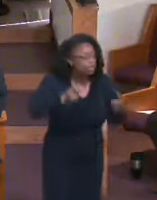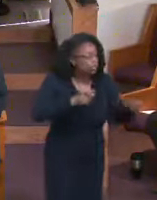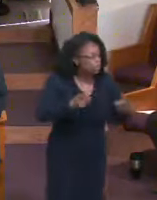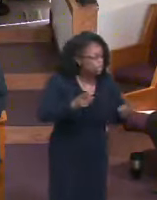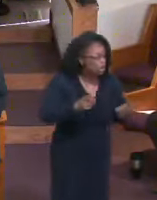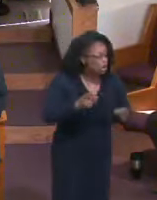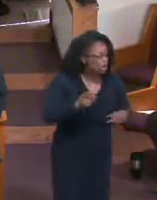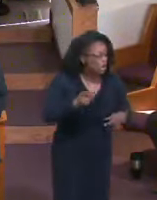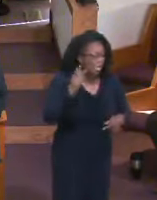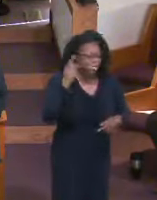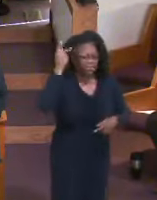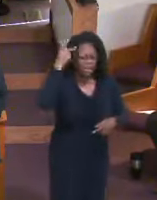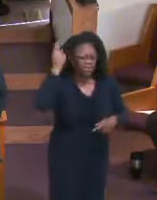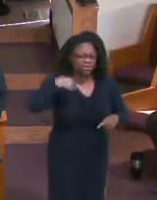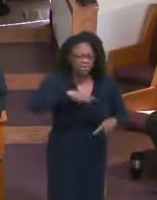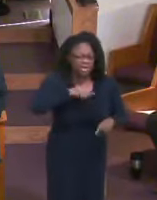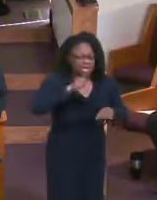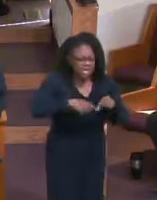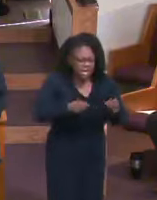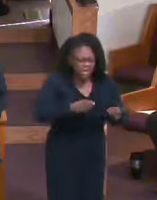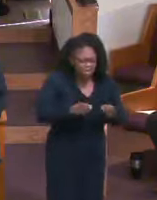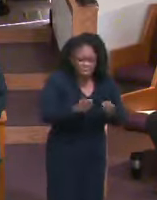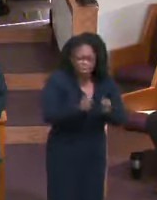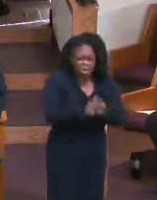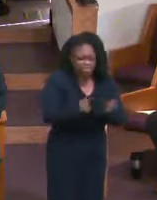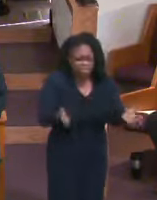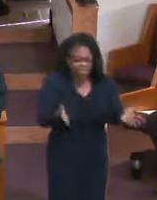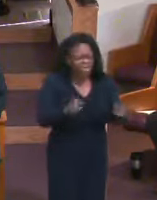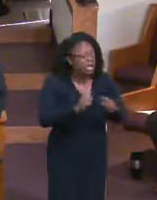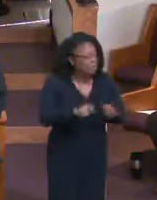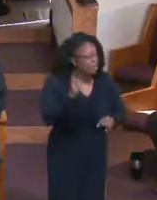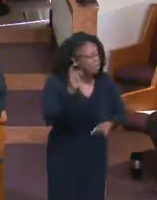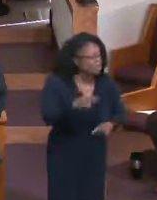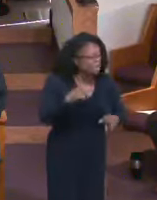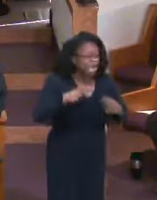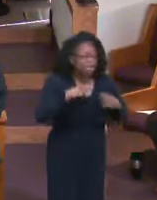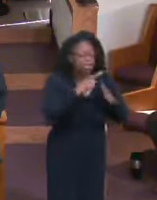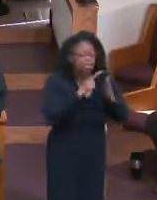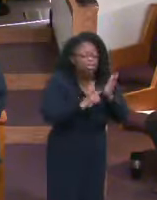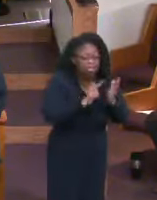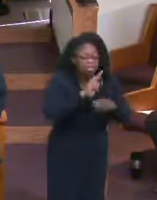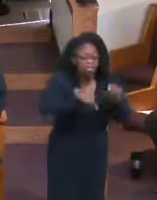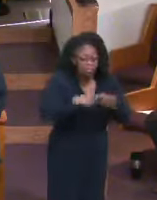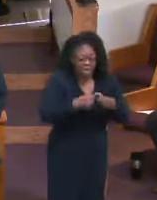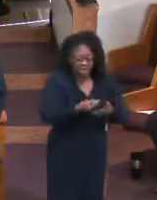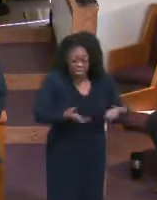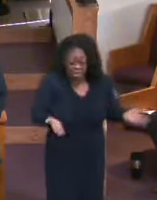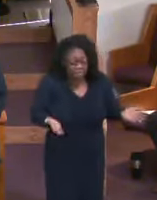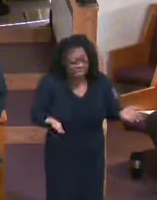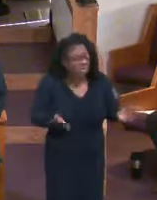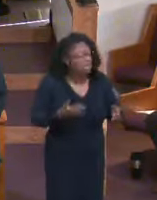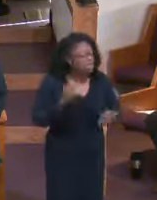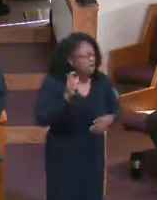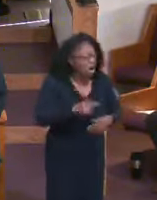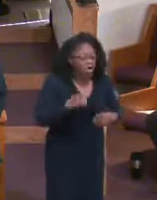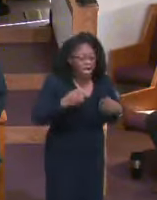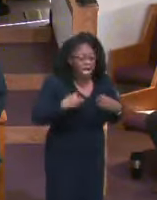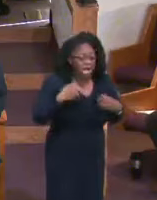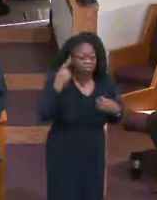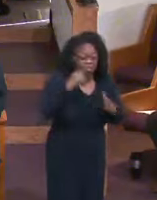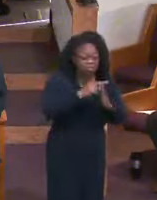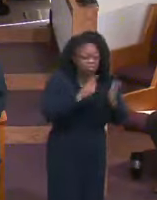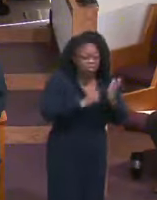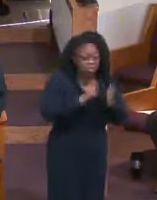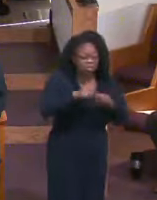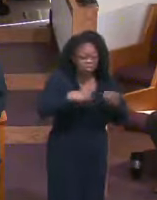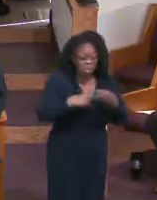control everything, but we ought to at least have some rules about some things. We ought to have some rules about what clothes are being